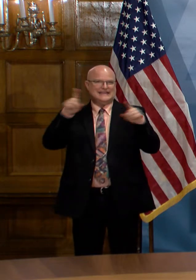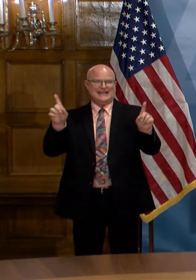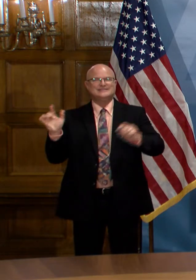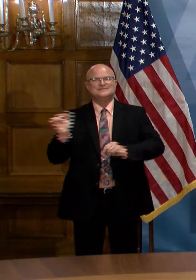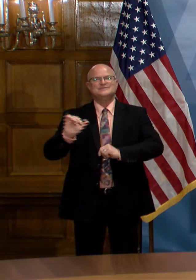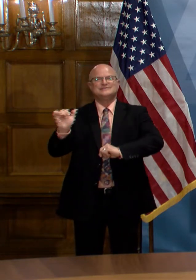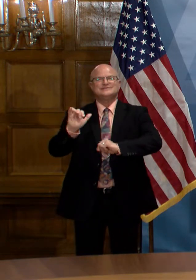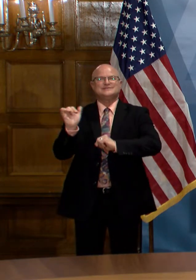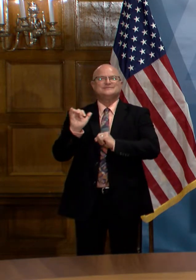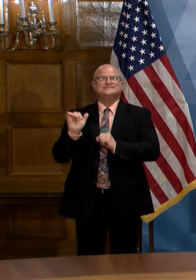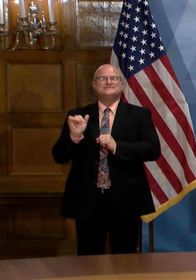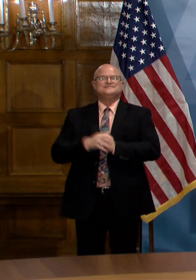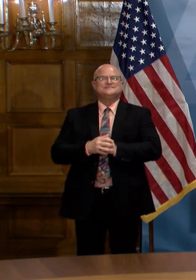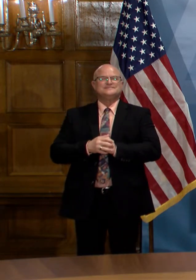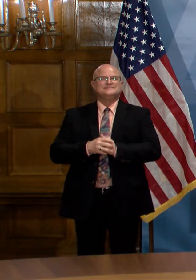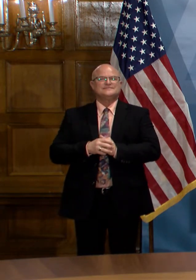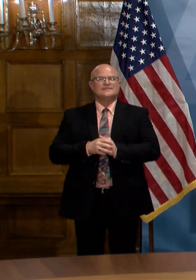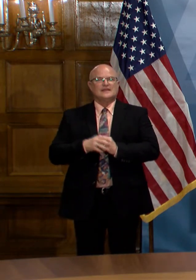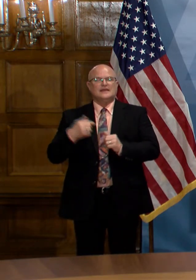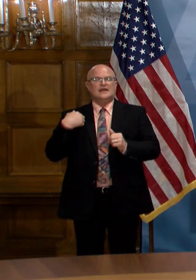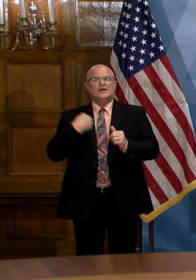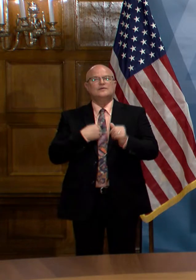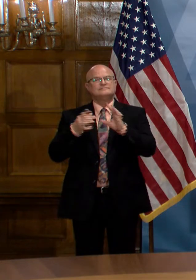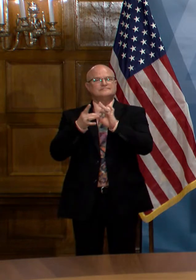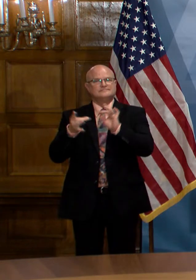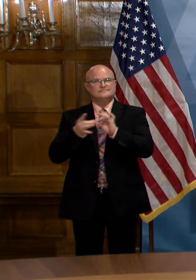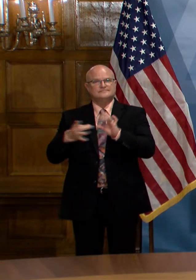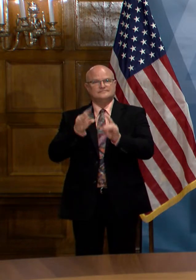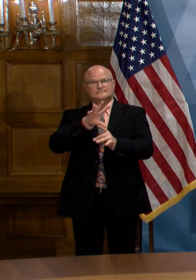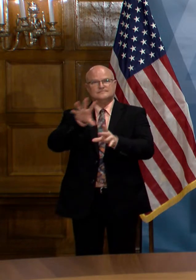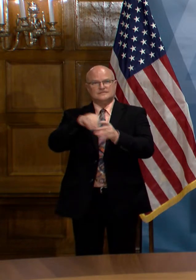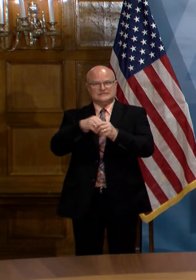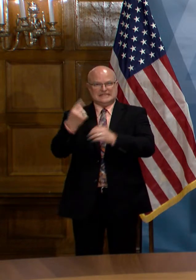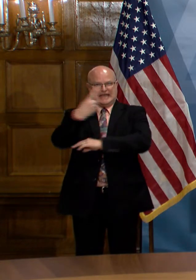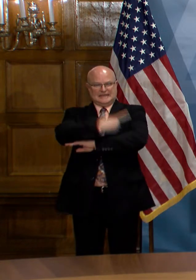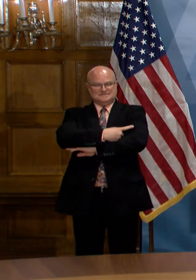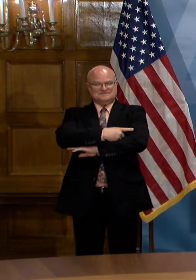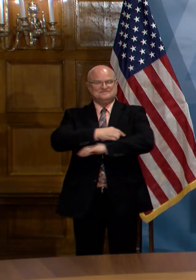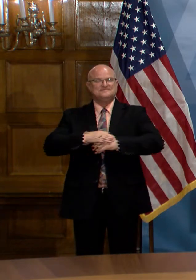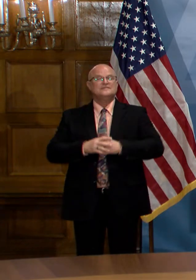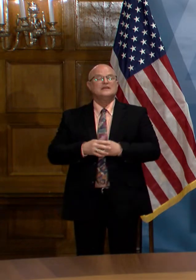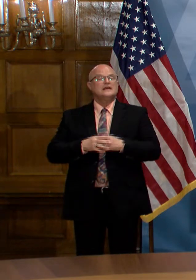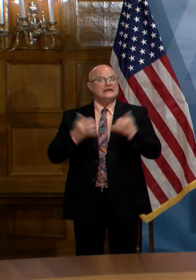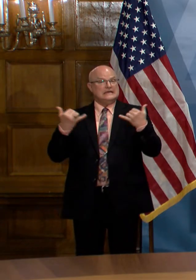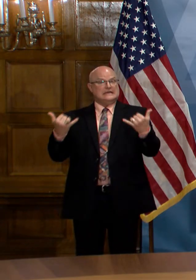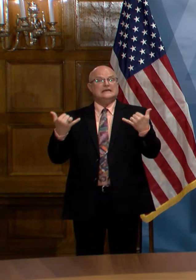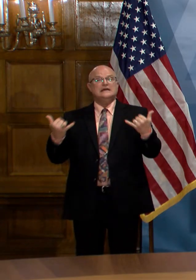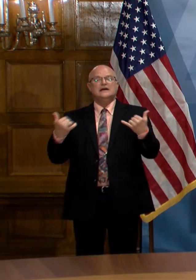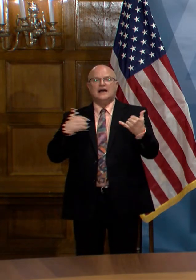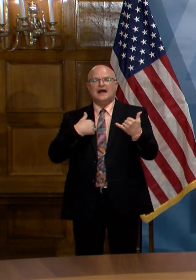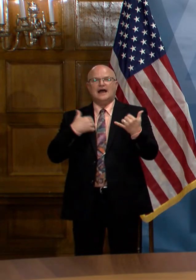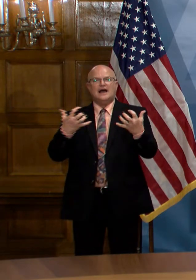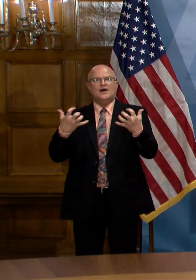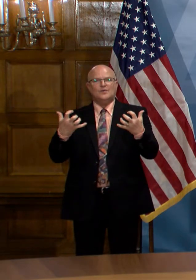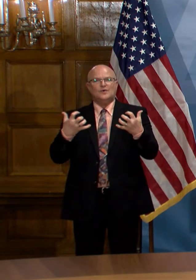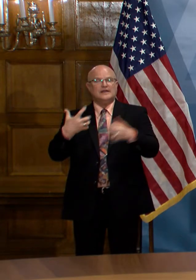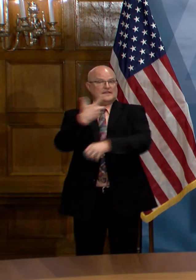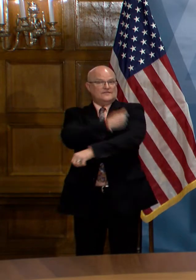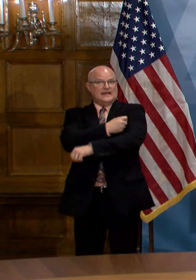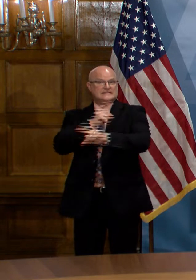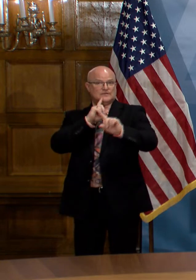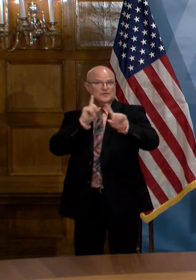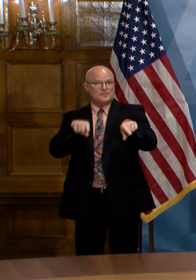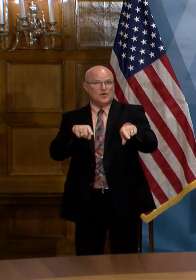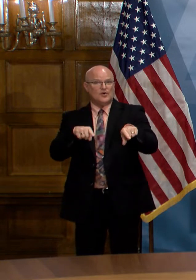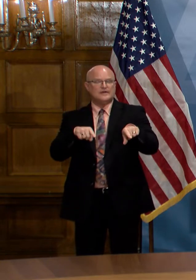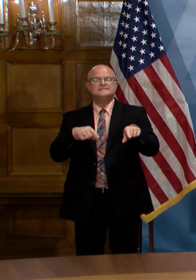announcement as we conclude this today. First, I want to give the vaccine report.